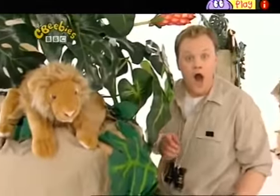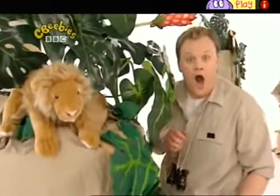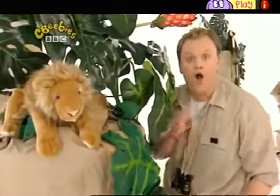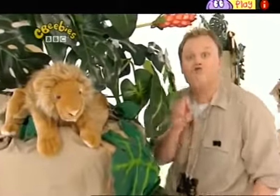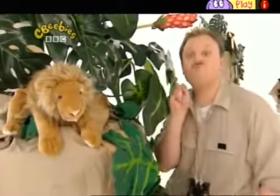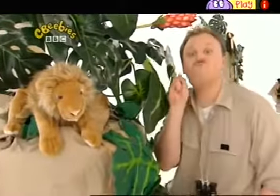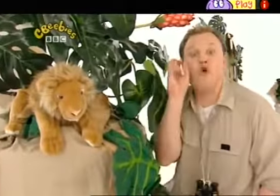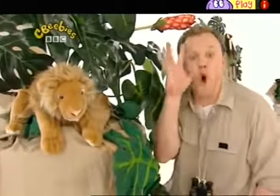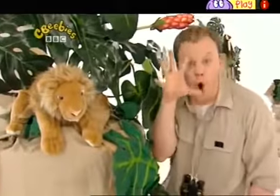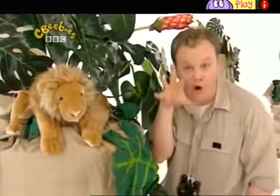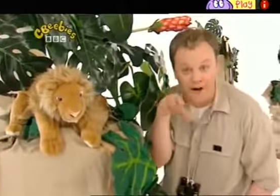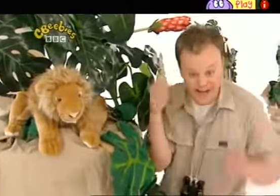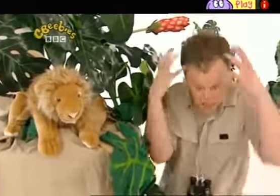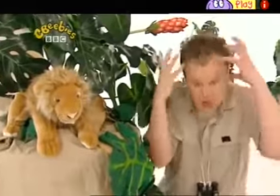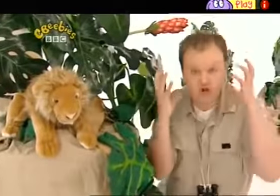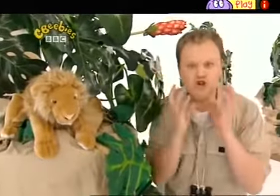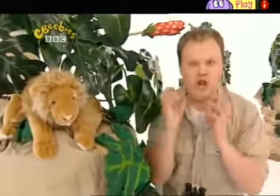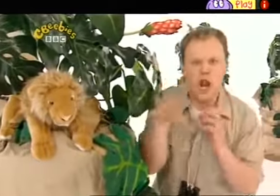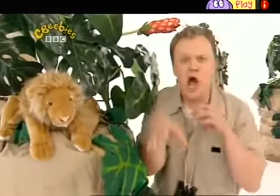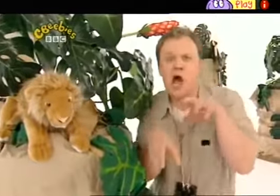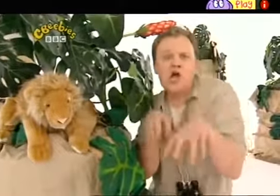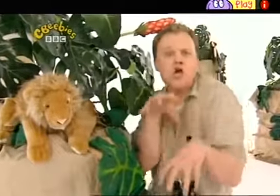A roaring lion